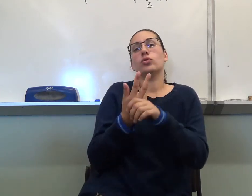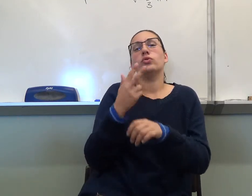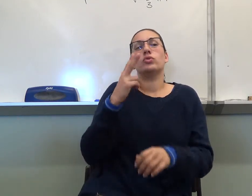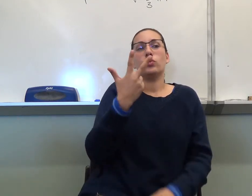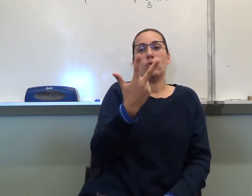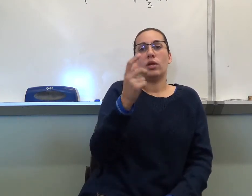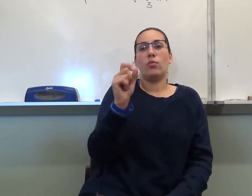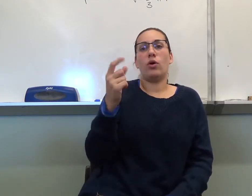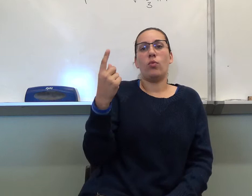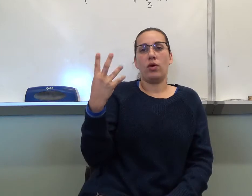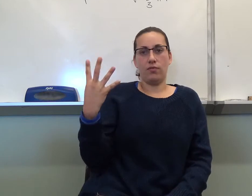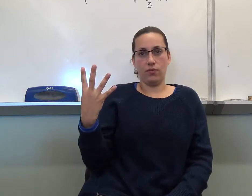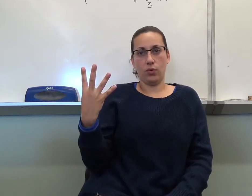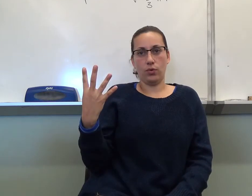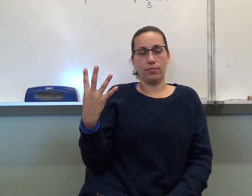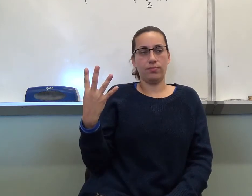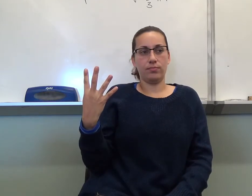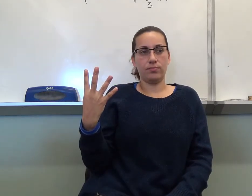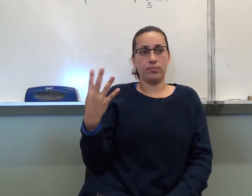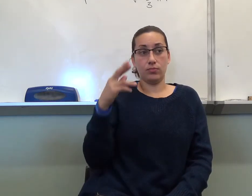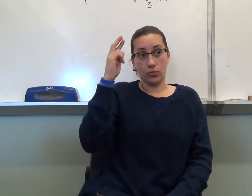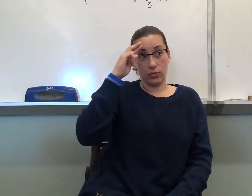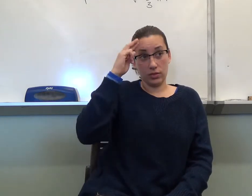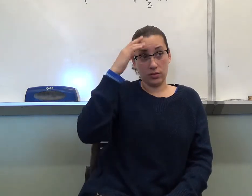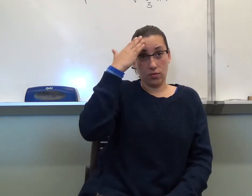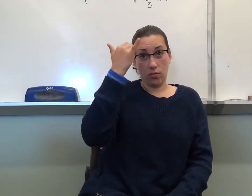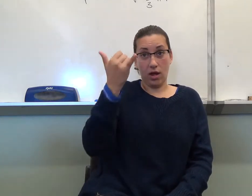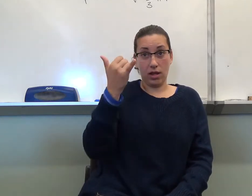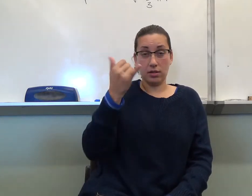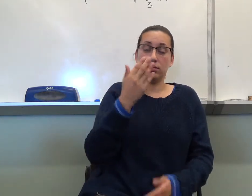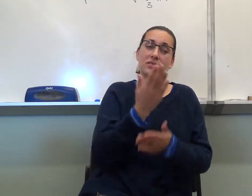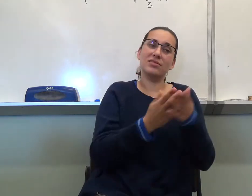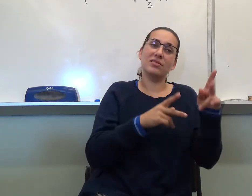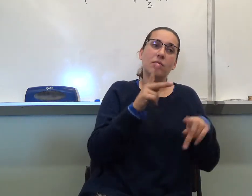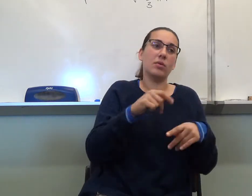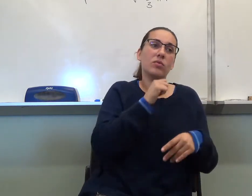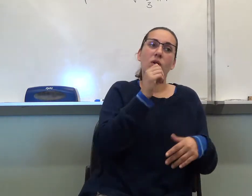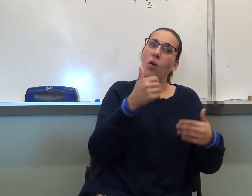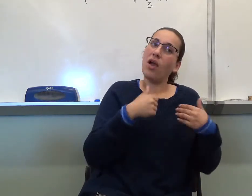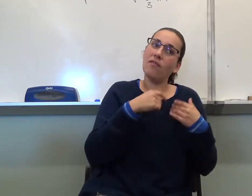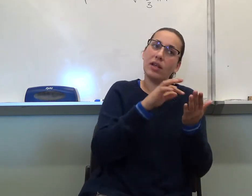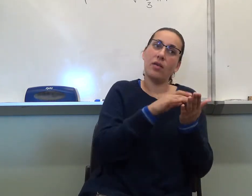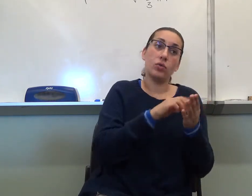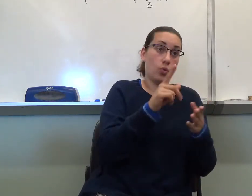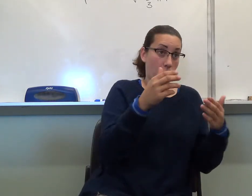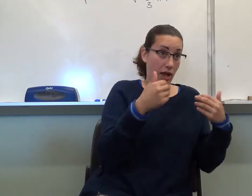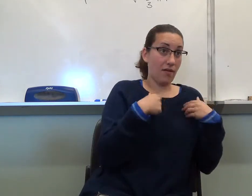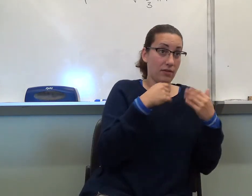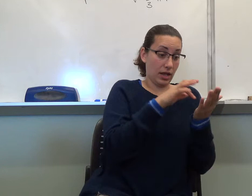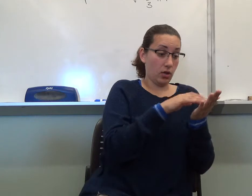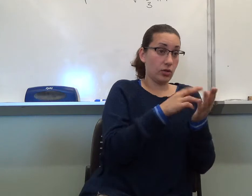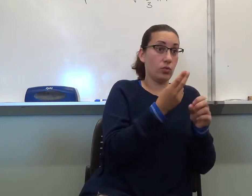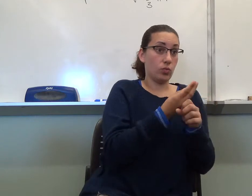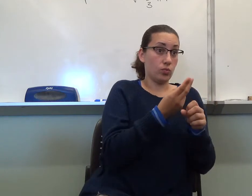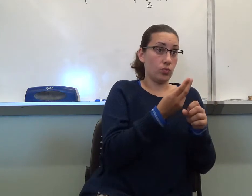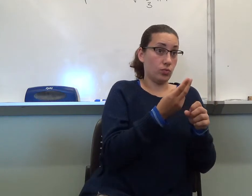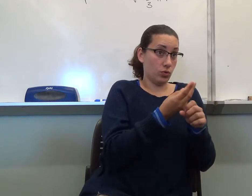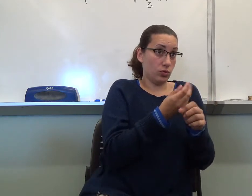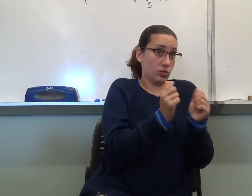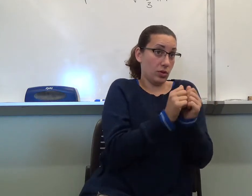And the reason why they're doing that is because some people don't have calculators. If you have a calculator with a pi button, of course use it. You know, get much more accuracy if you